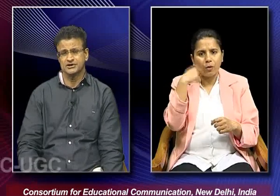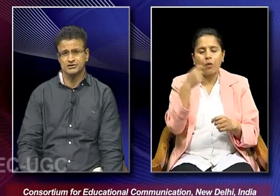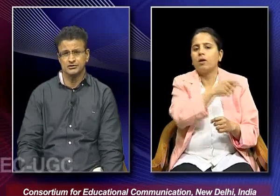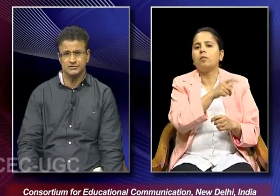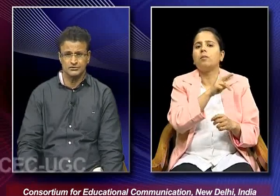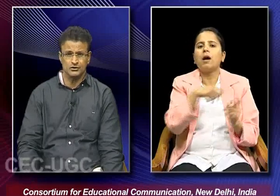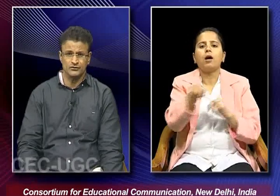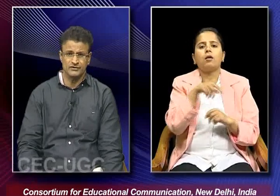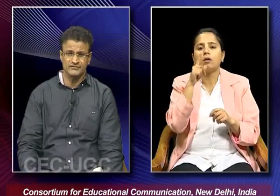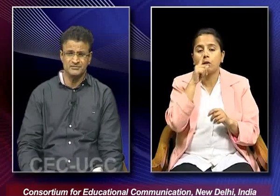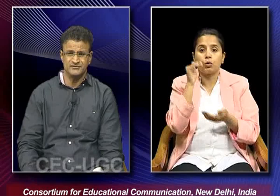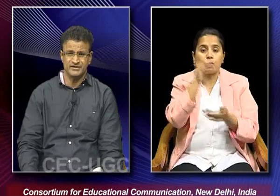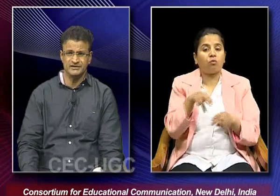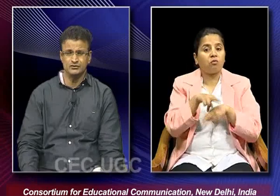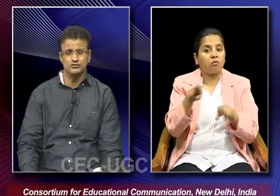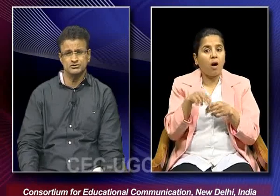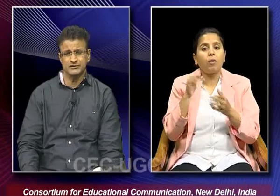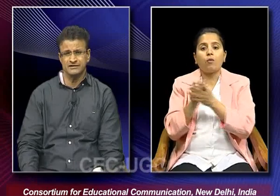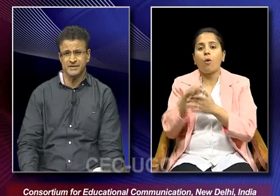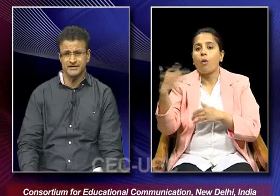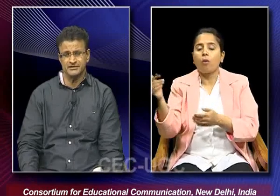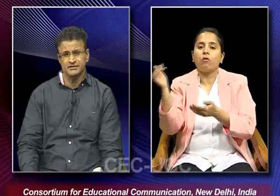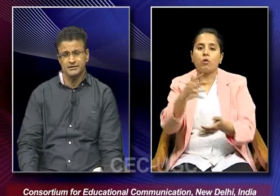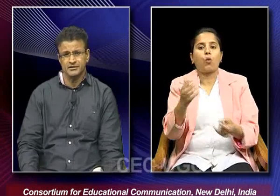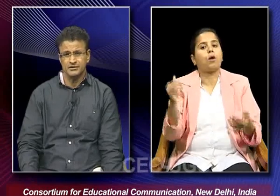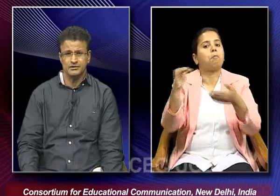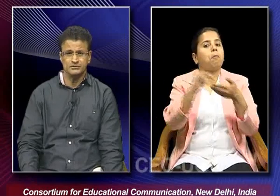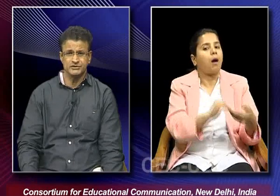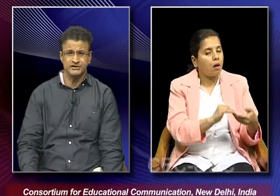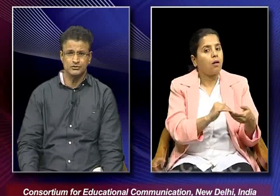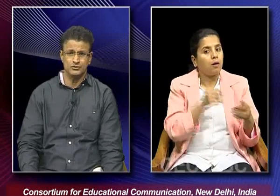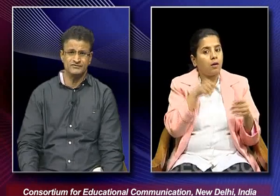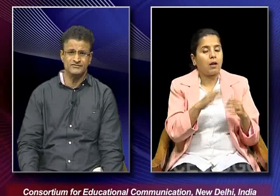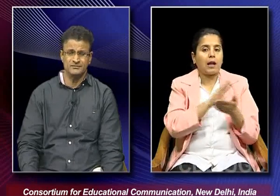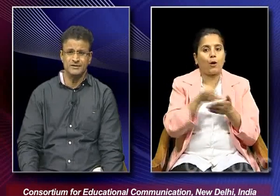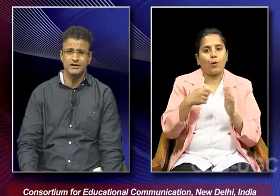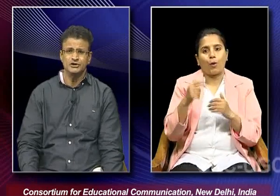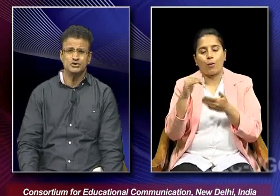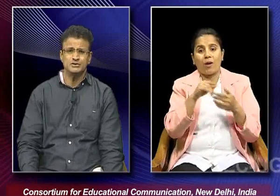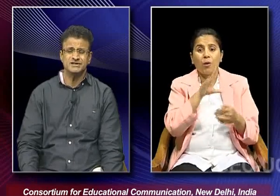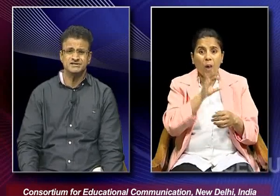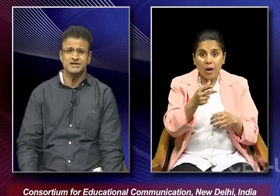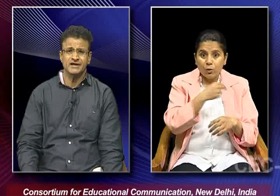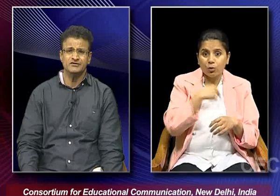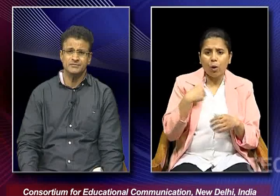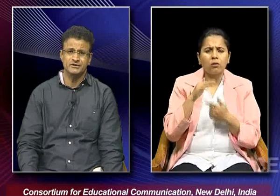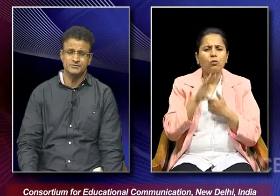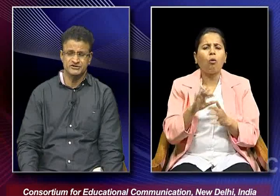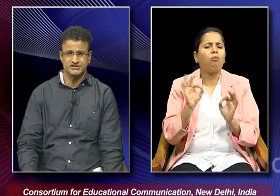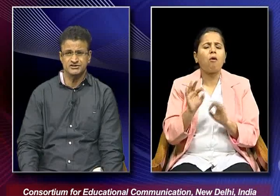was a daughter of a family friend who was to get married to the hero of the film. So such kind